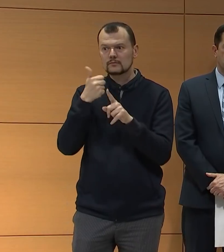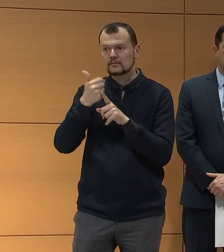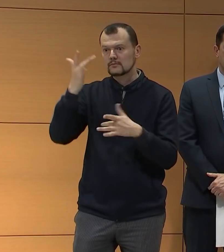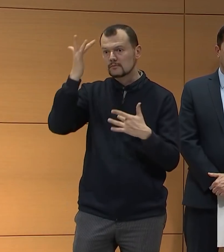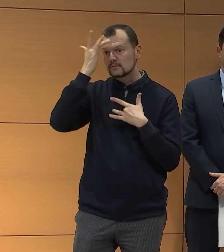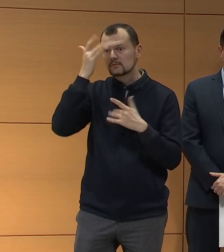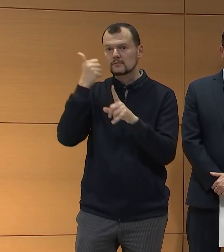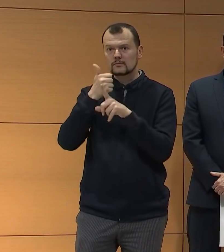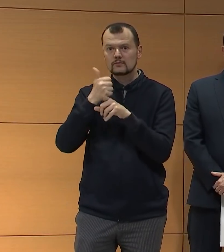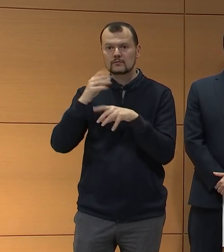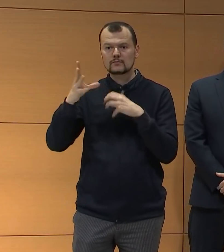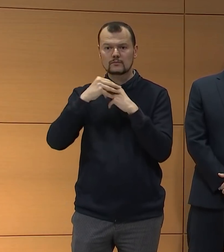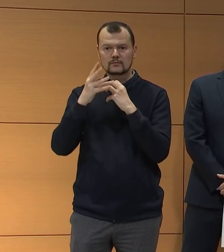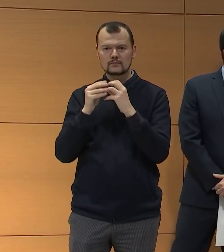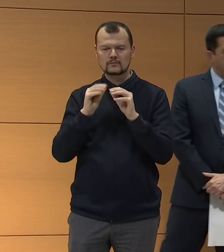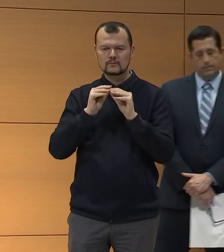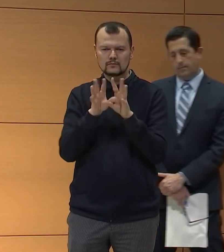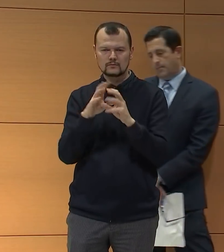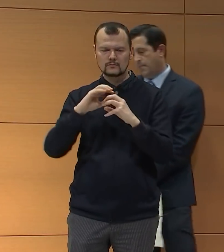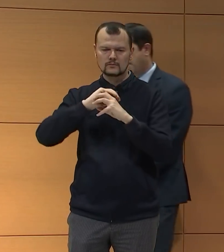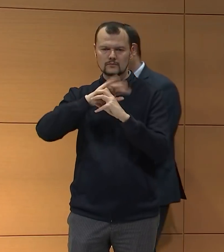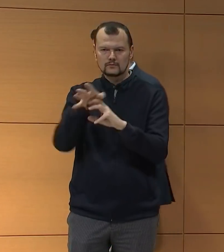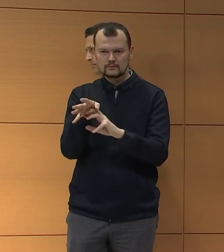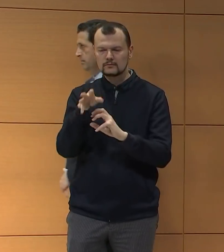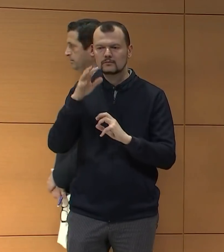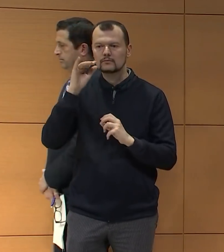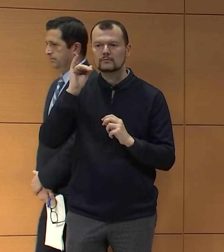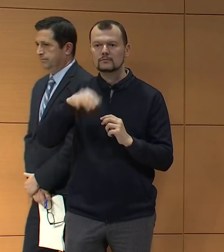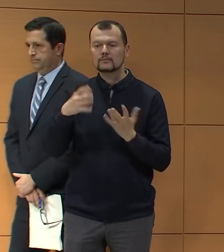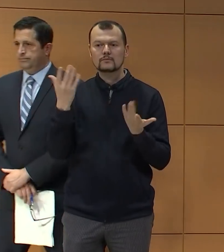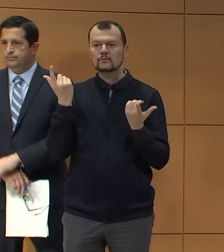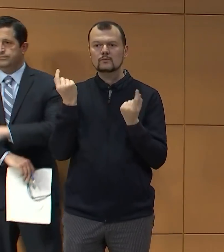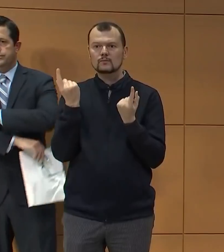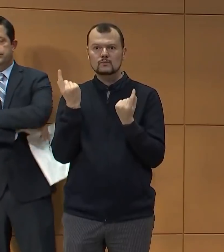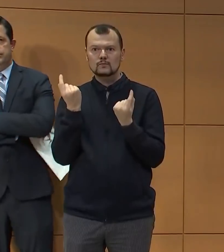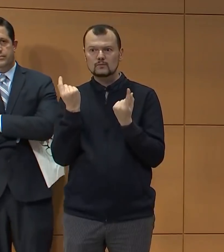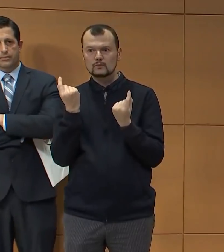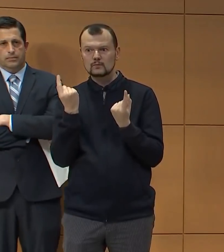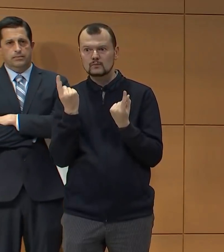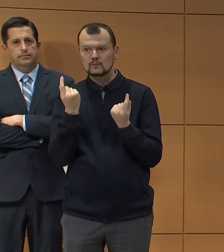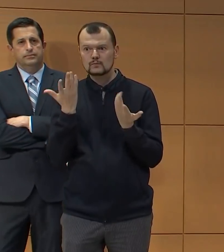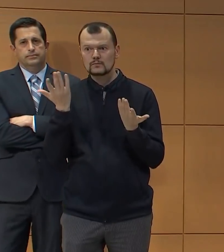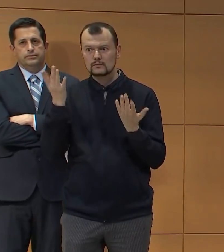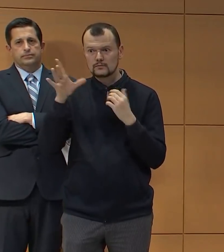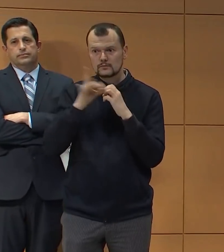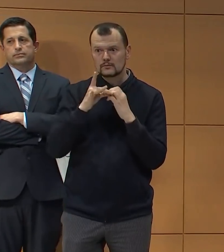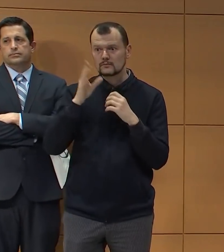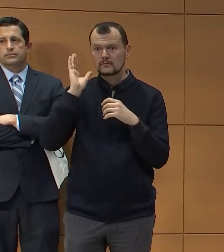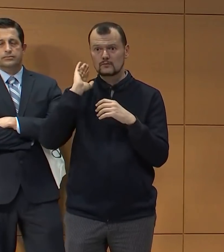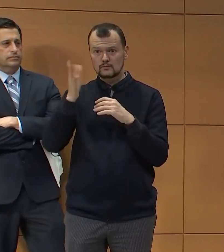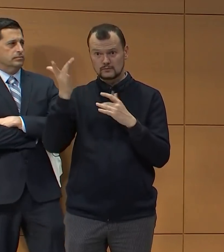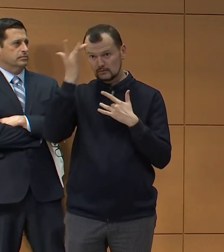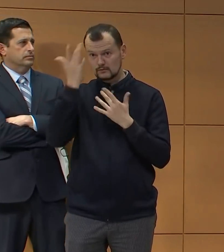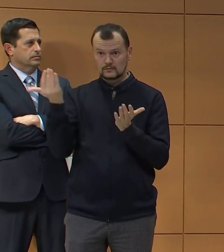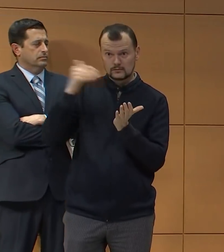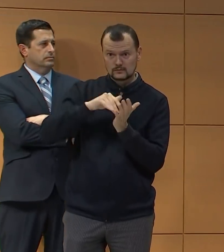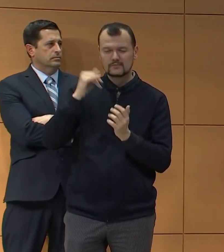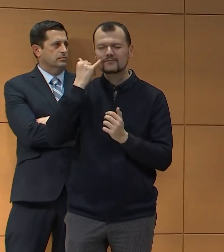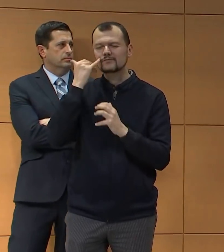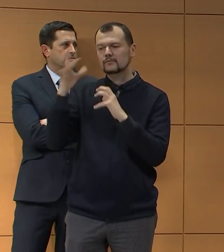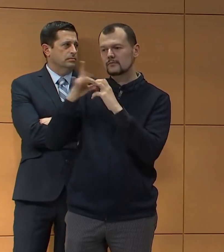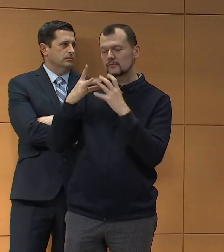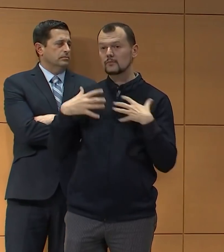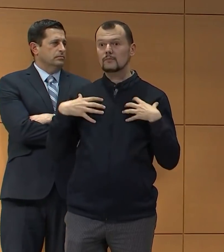And what precautions should they be taking, to prevent themselves from getting this again? To the best of our